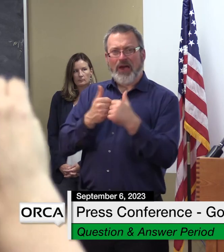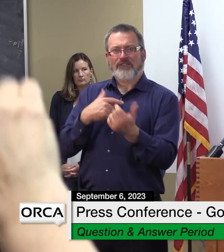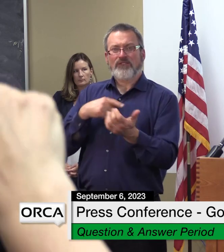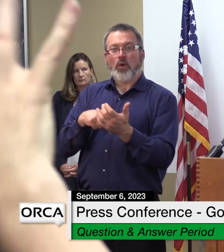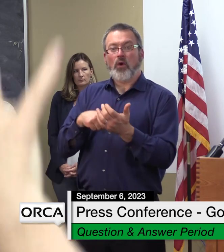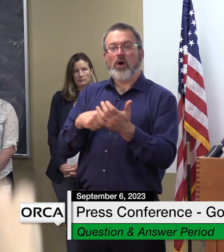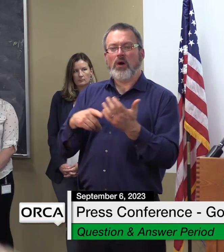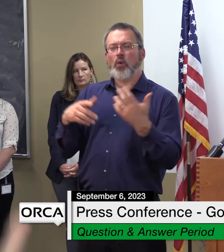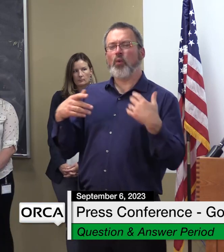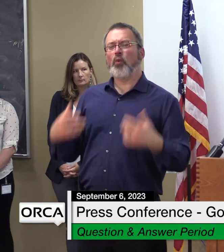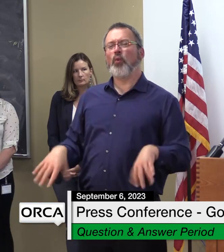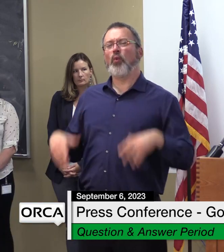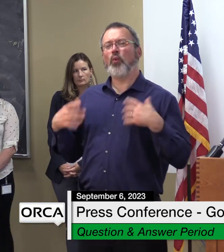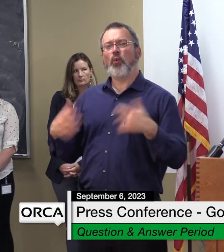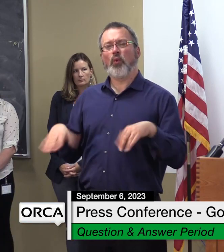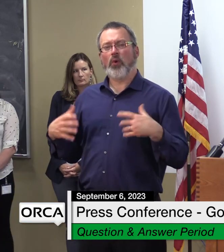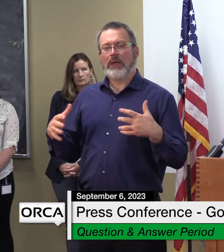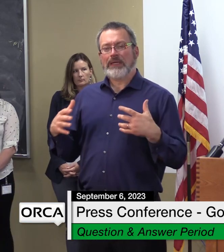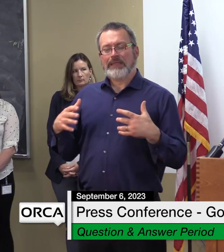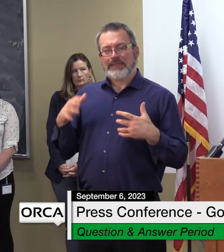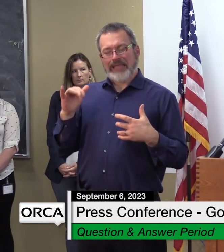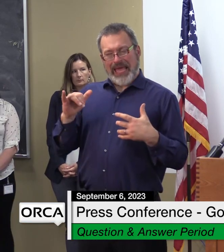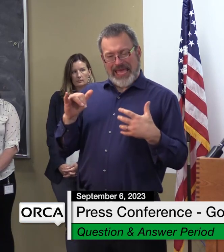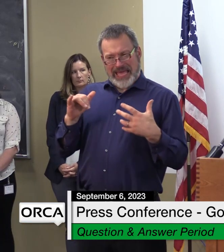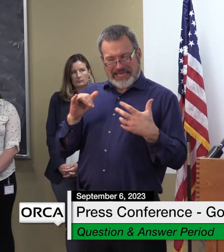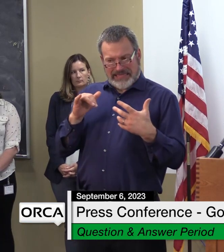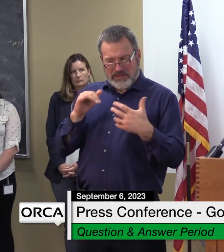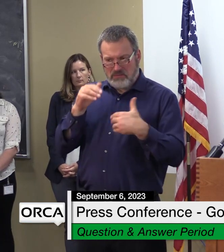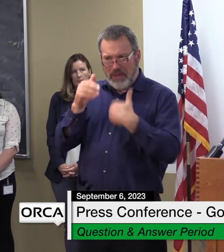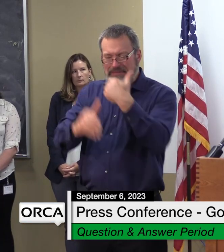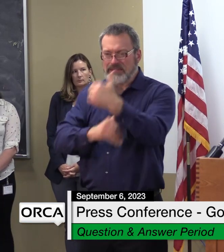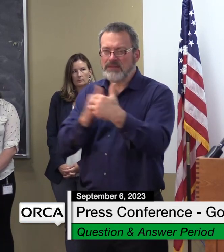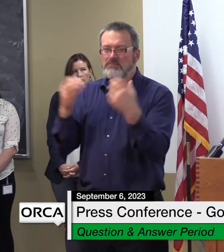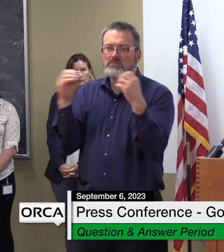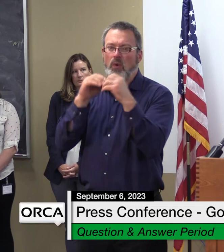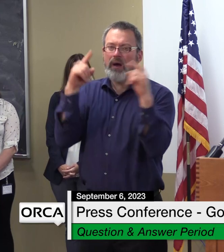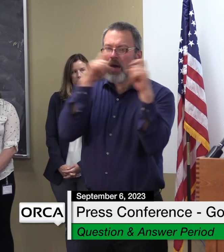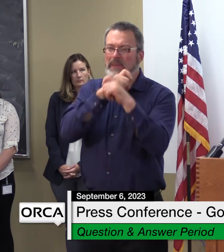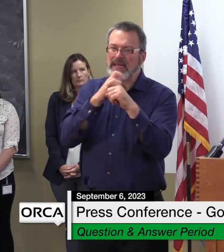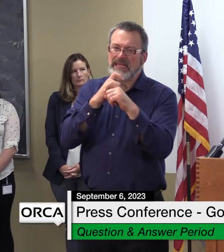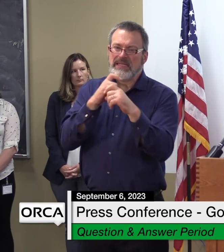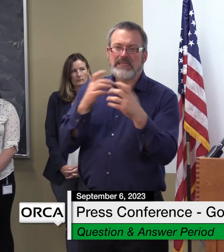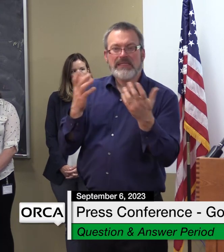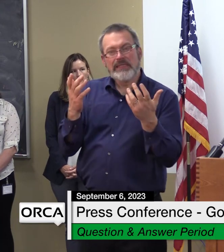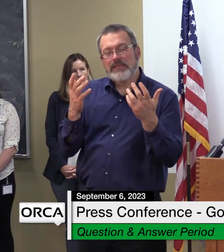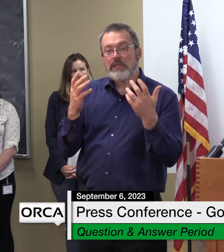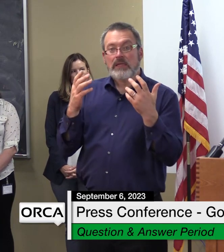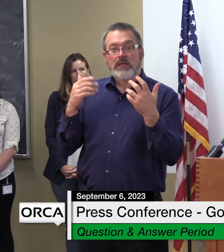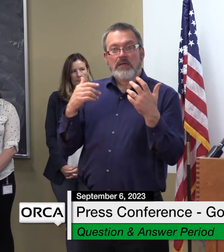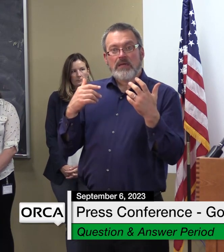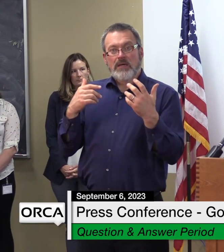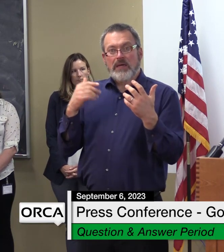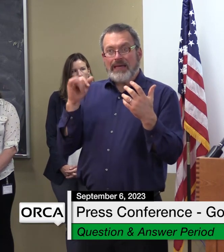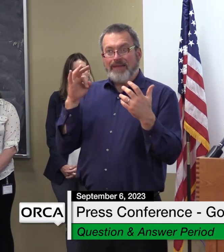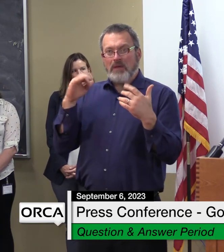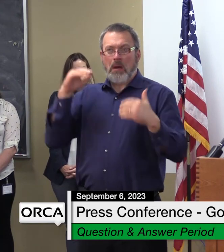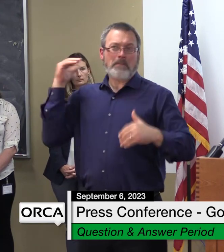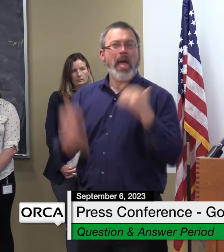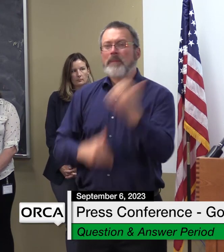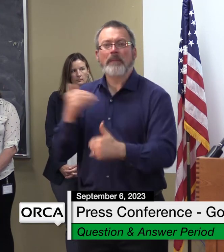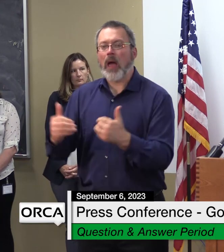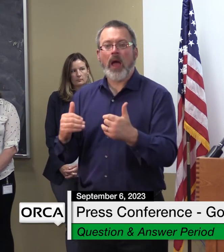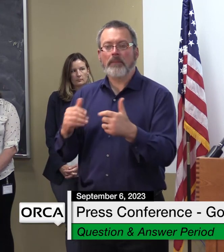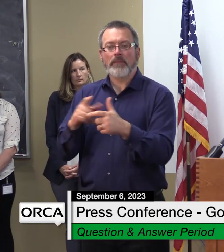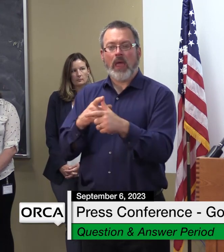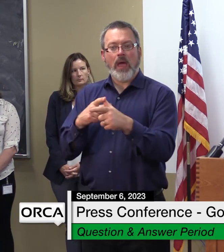to affect the process. We don't want to put them behind by prematurely doing something that would restrict the amount of